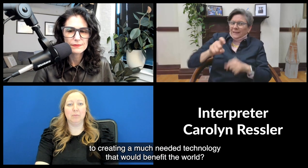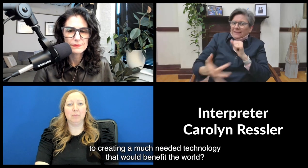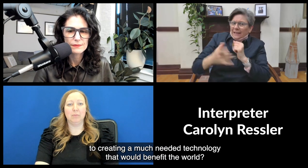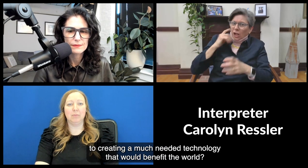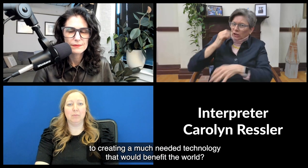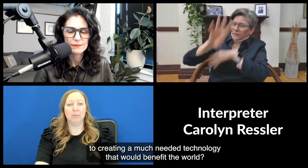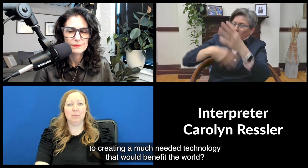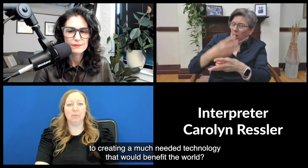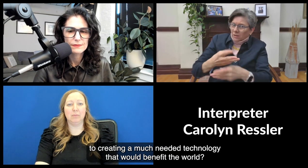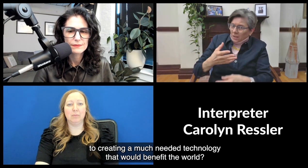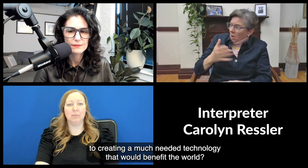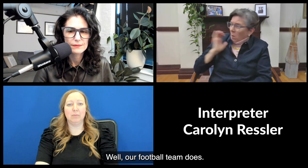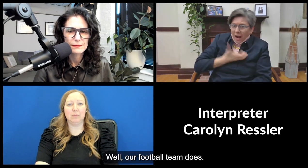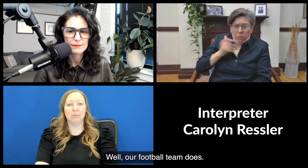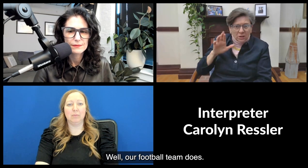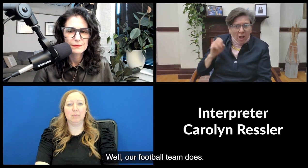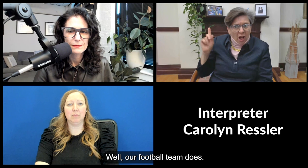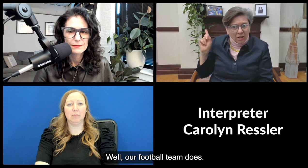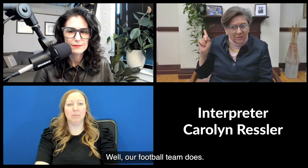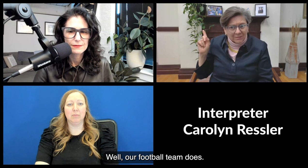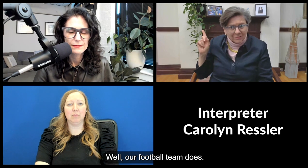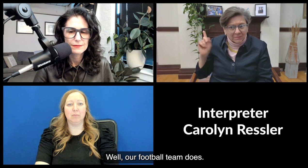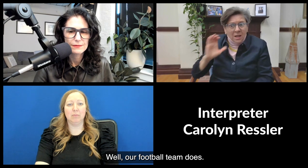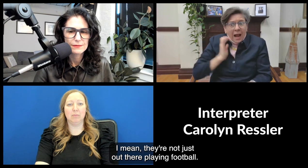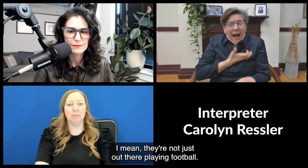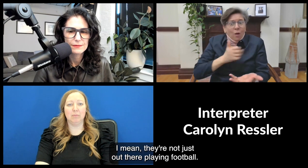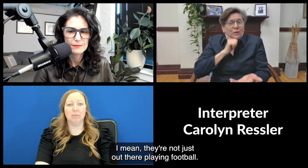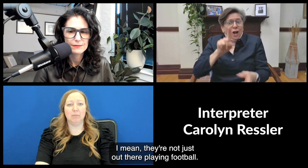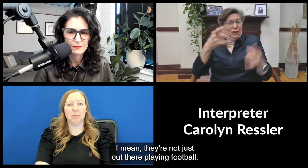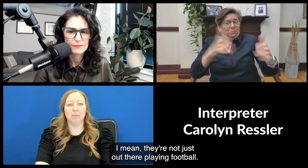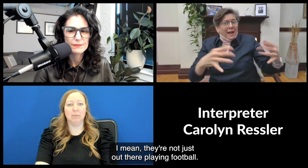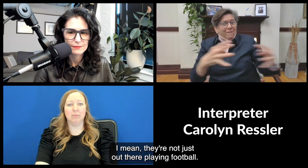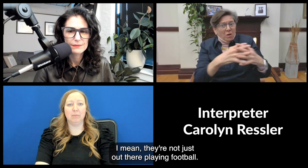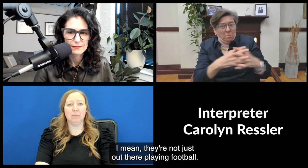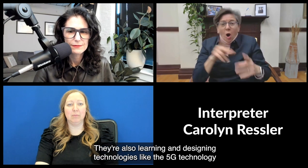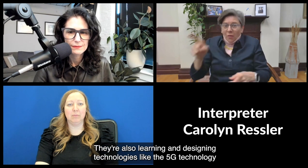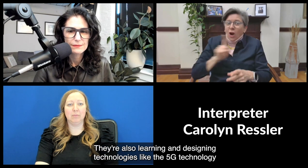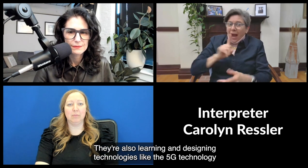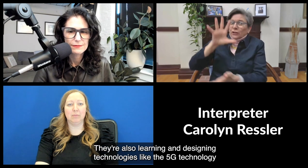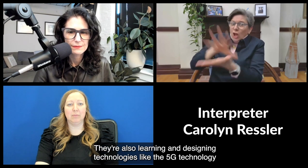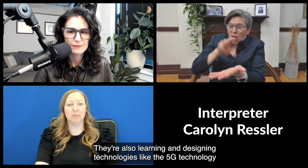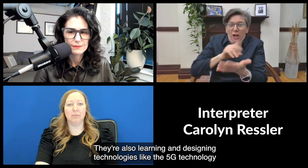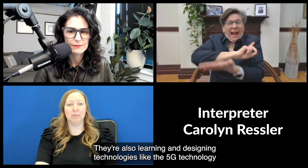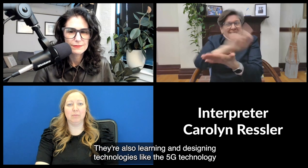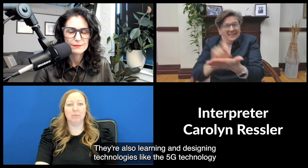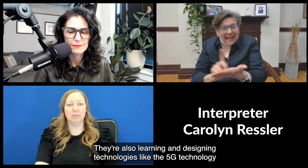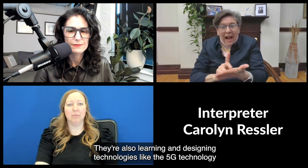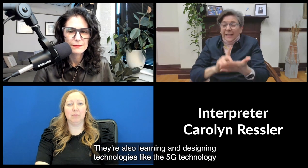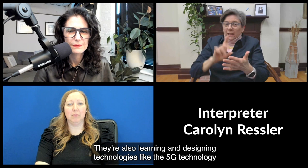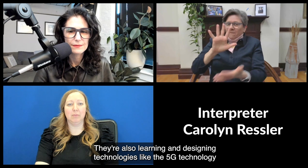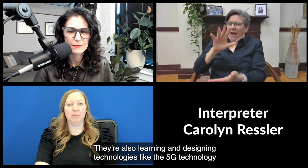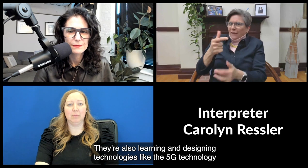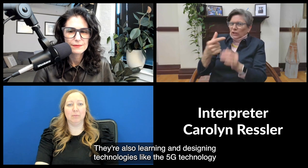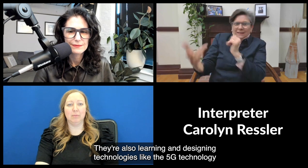creating a much needed technology that would benefit the world? Well, our football team does. I mean, they're not just out there playing football. They're